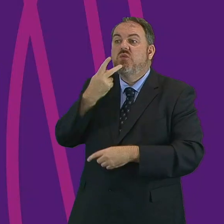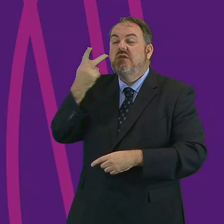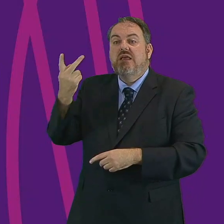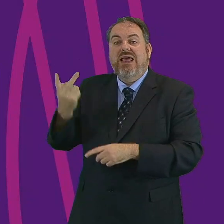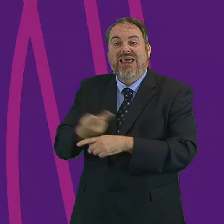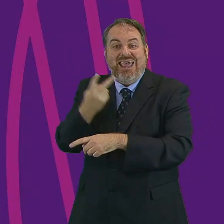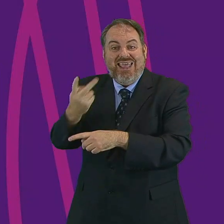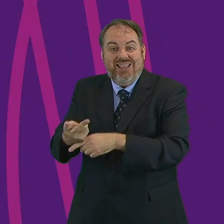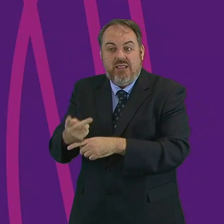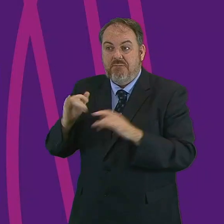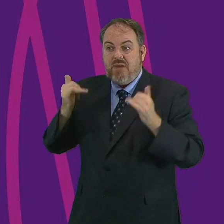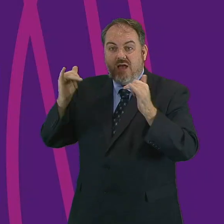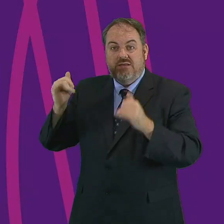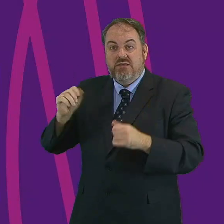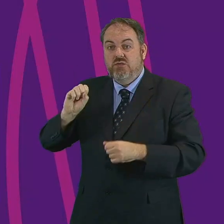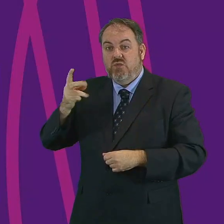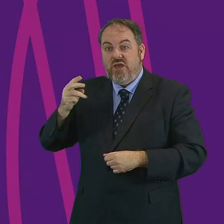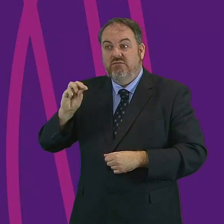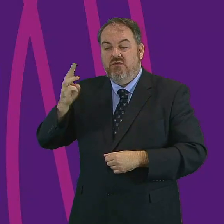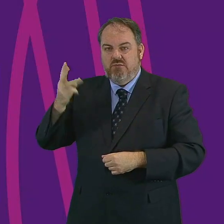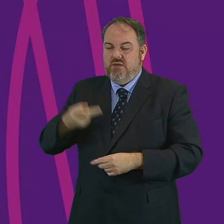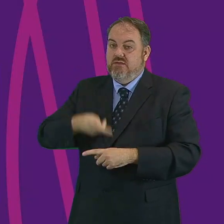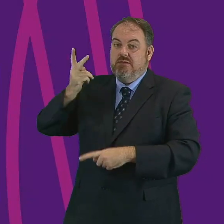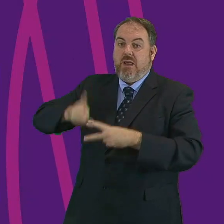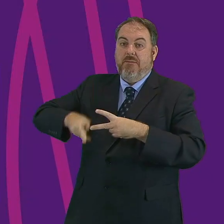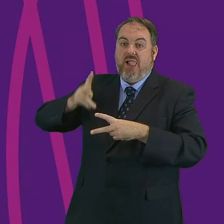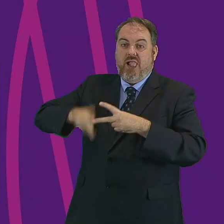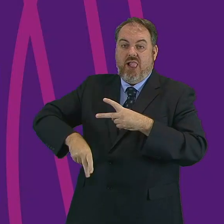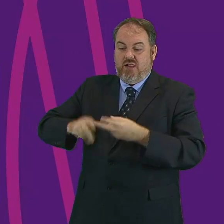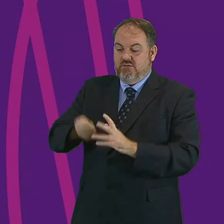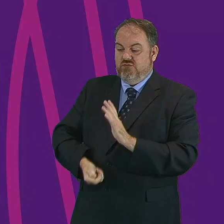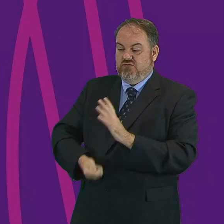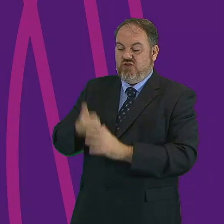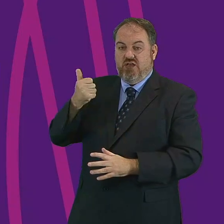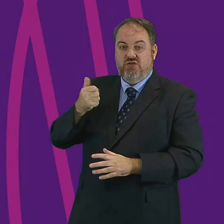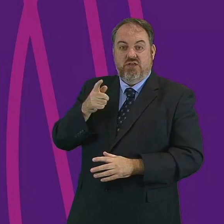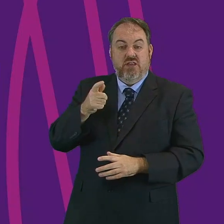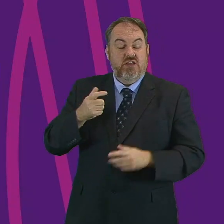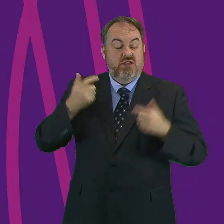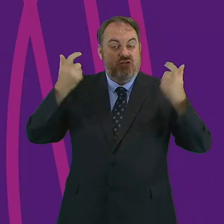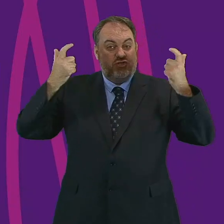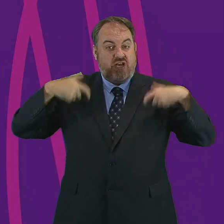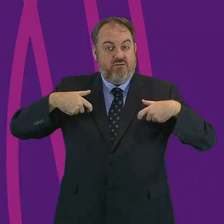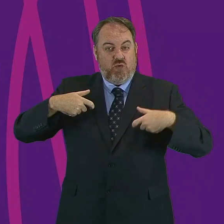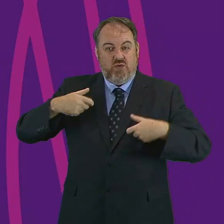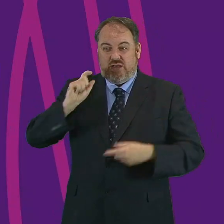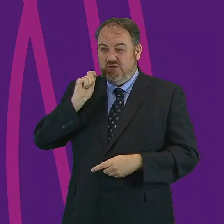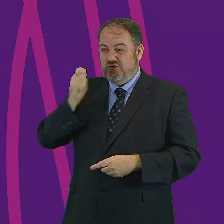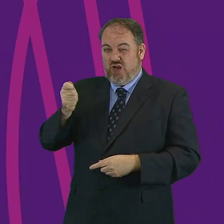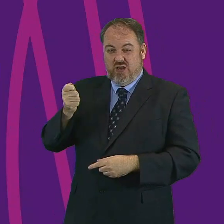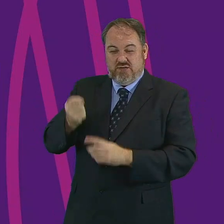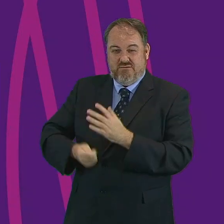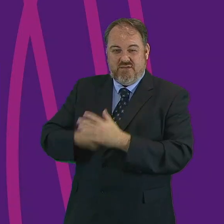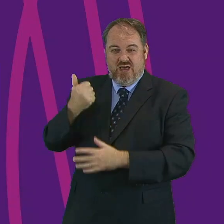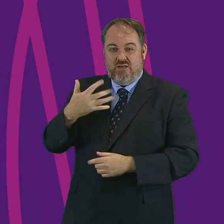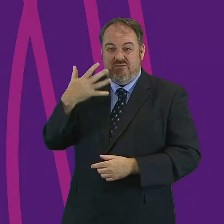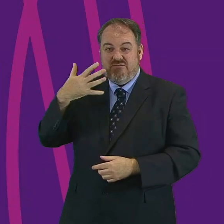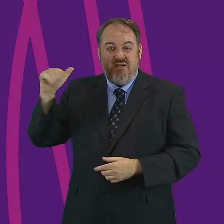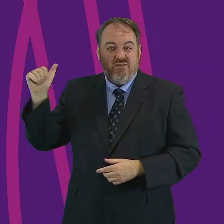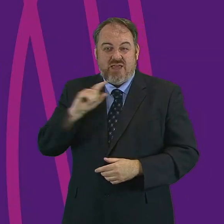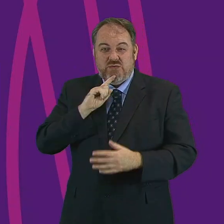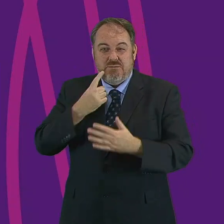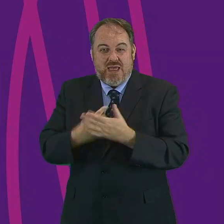where people are just flagrantly breaching the rules, that should be treated seriously. House parties right now, I understand that